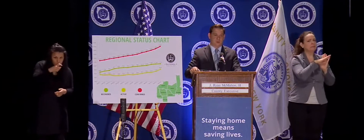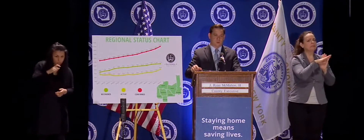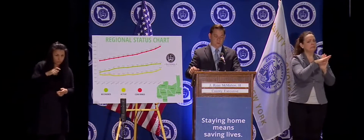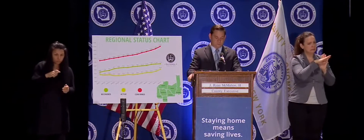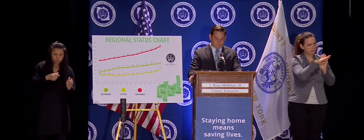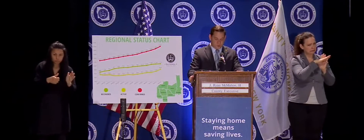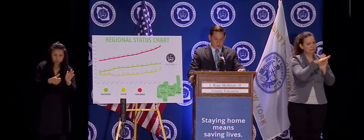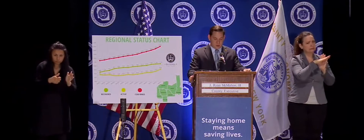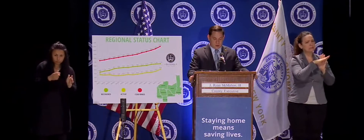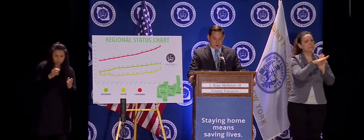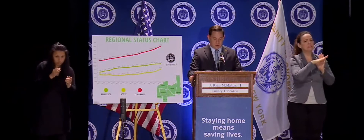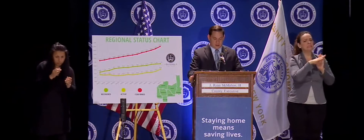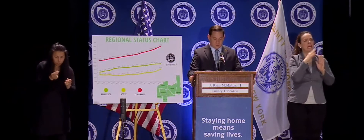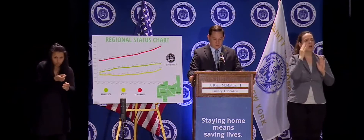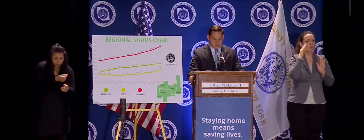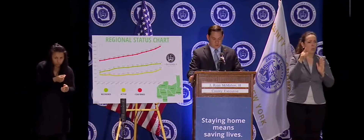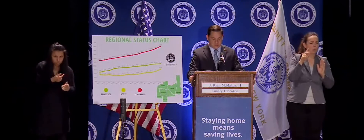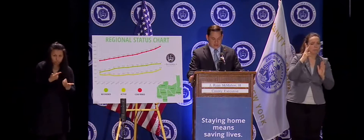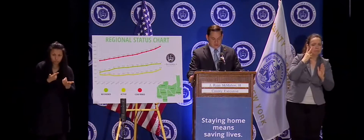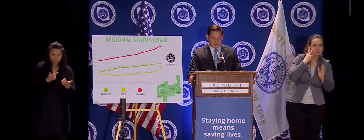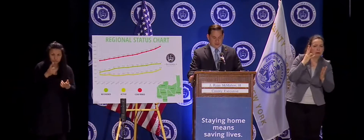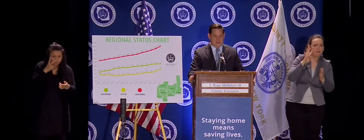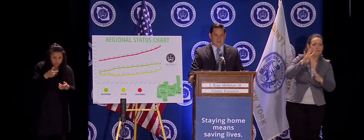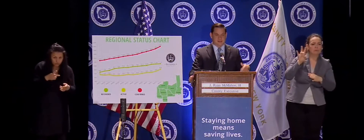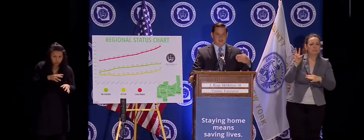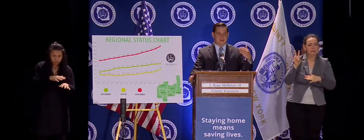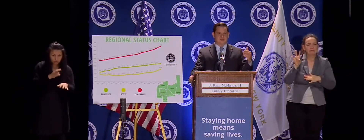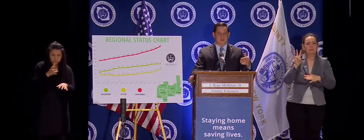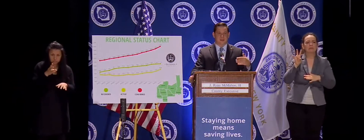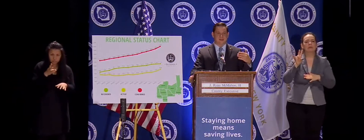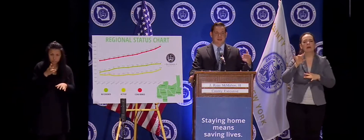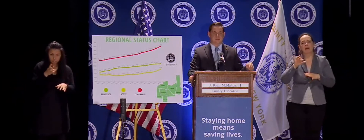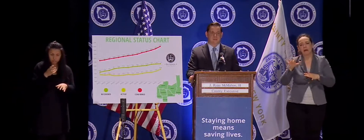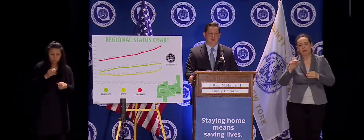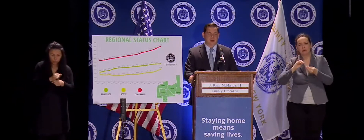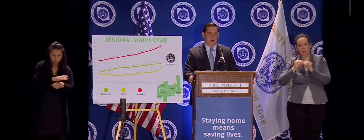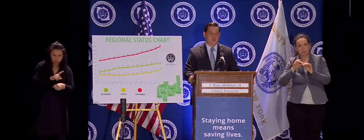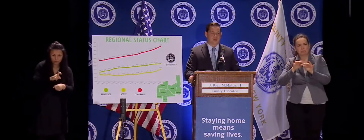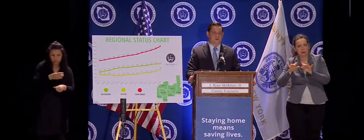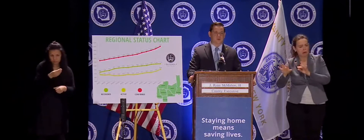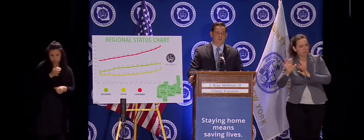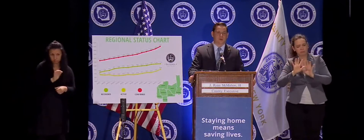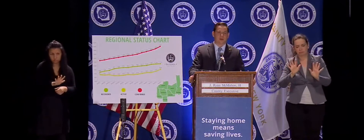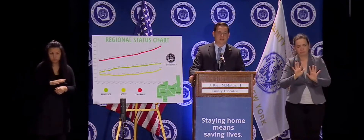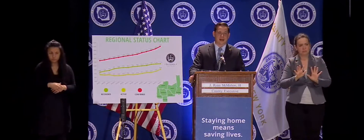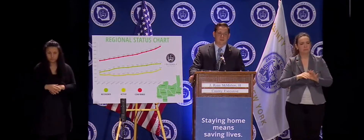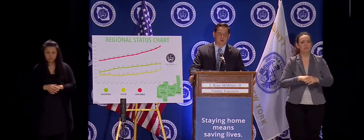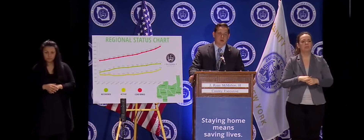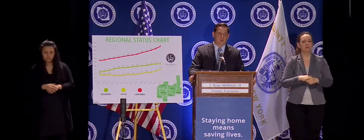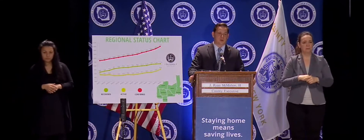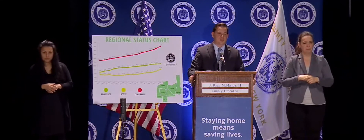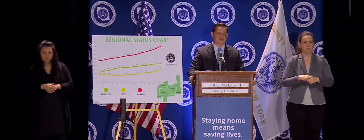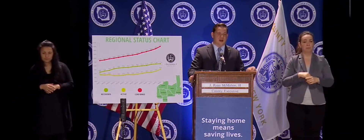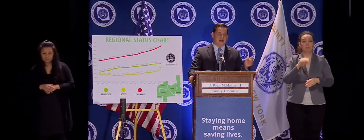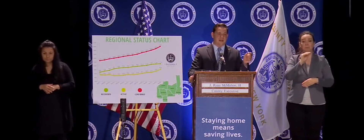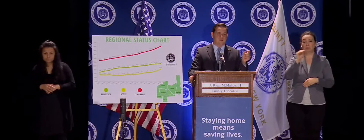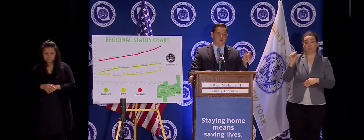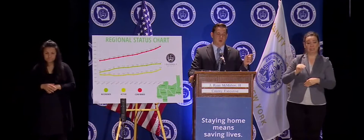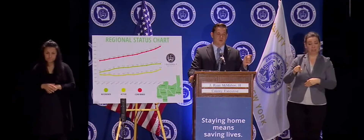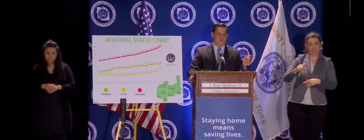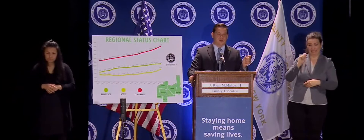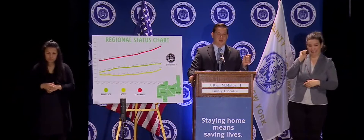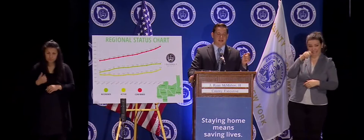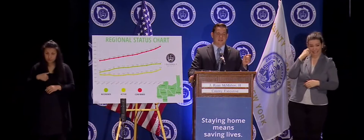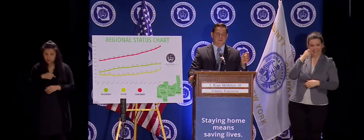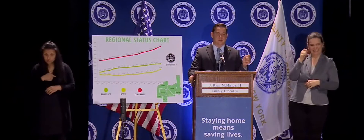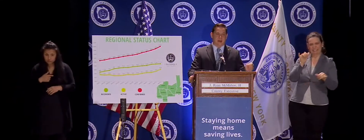53, and 41. The percentage of testing has essentially been the same. throughout this whole period of time. We're just finding